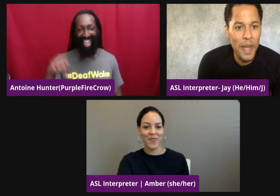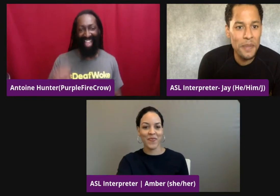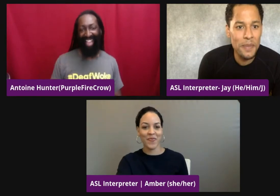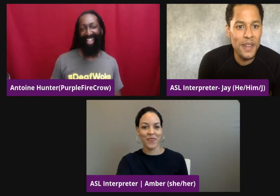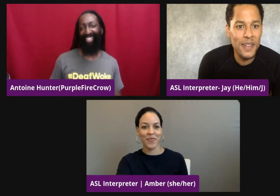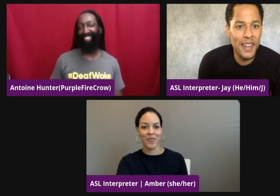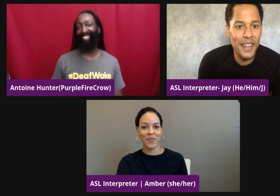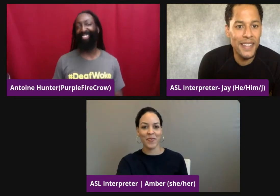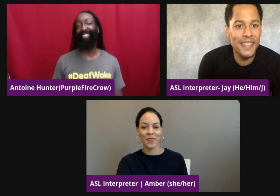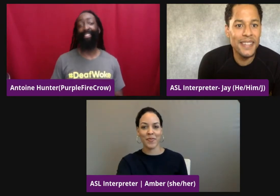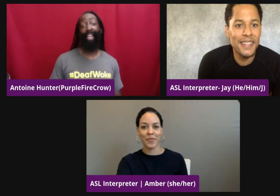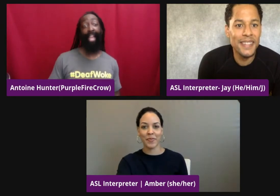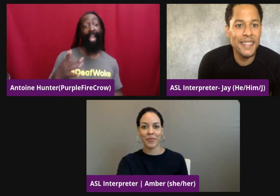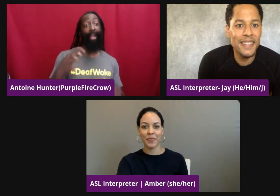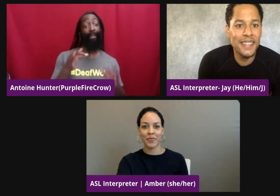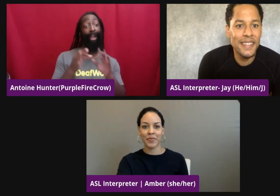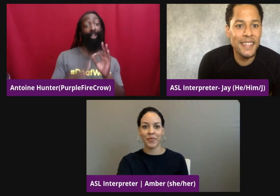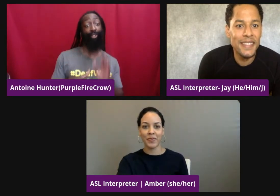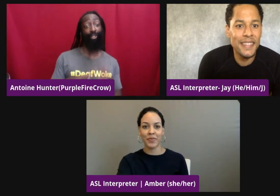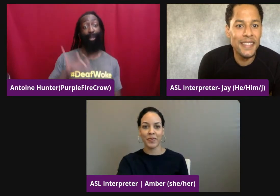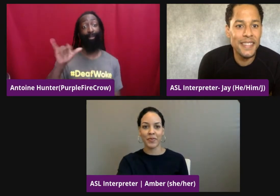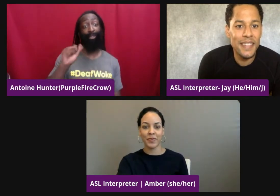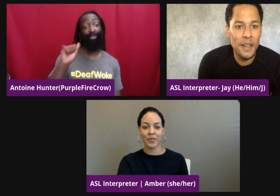She said, I'm happy to be here today.